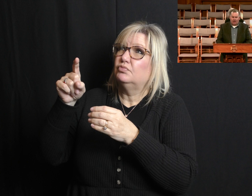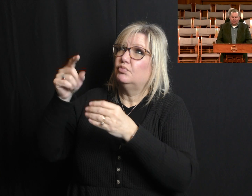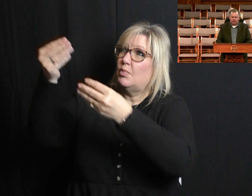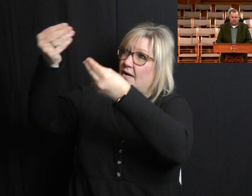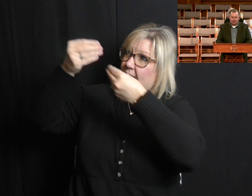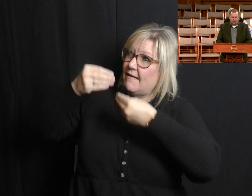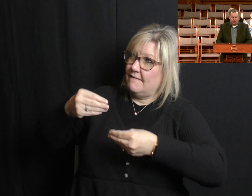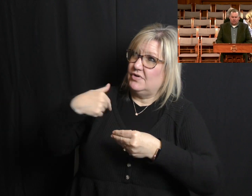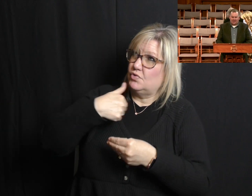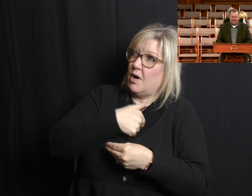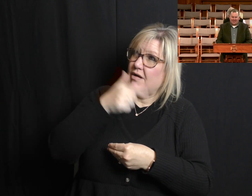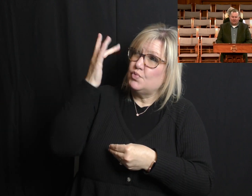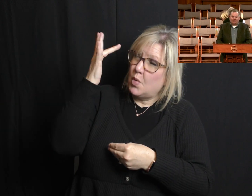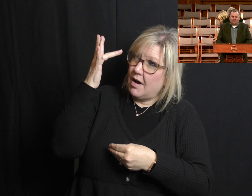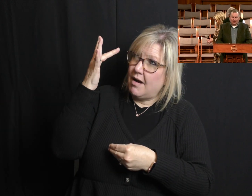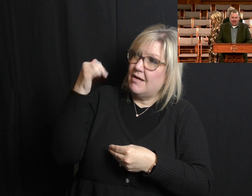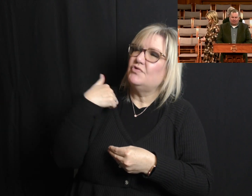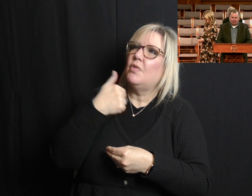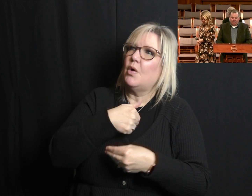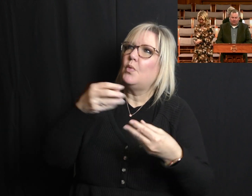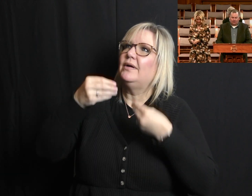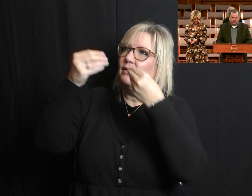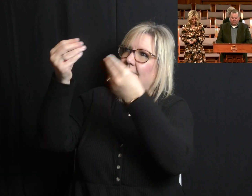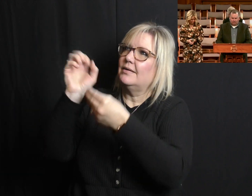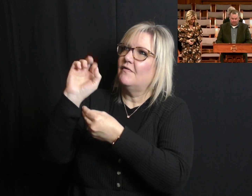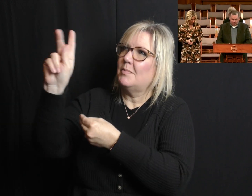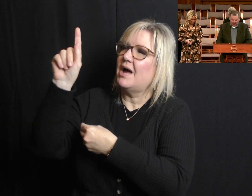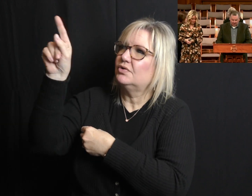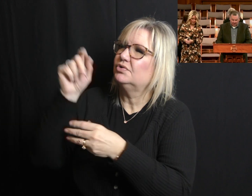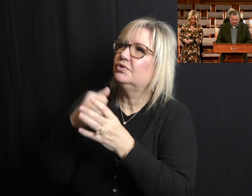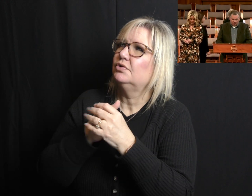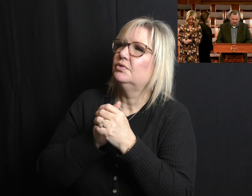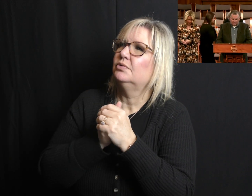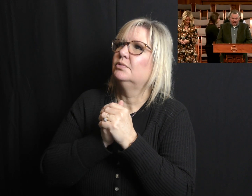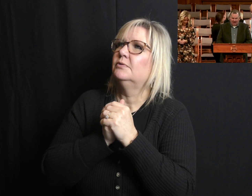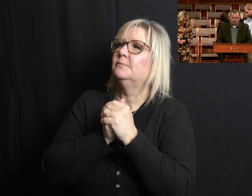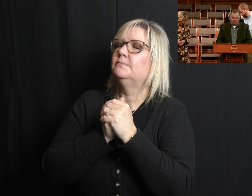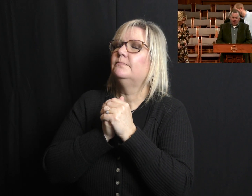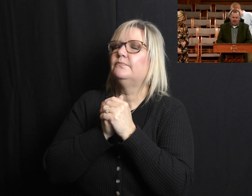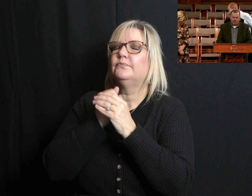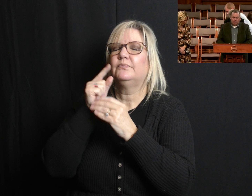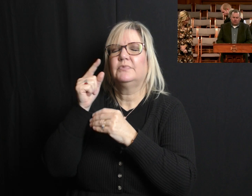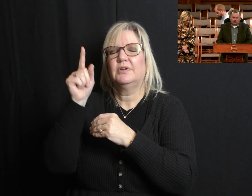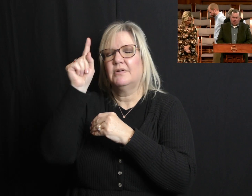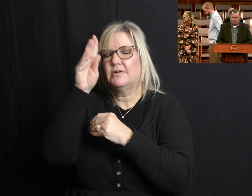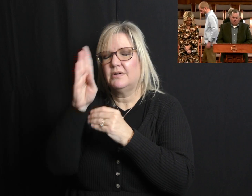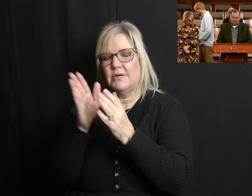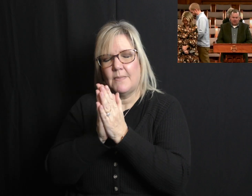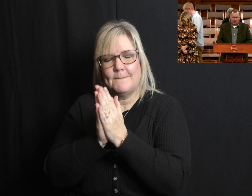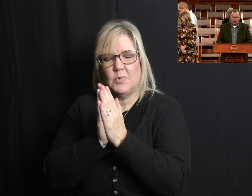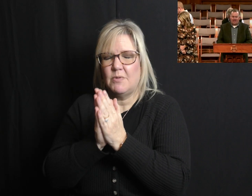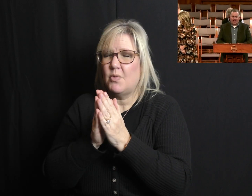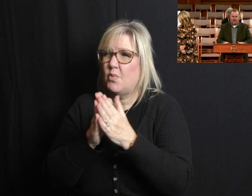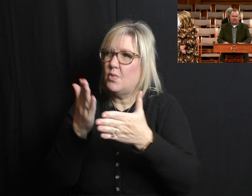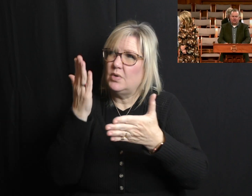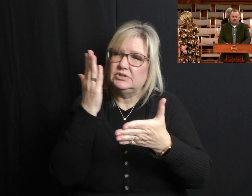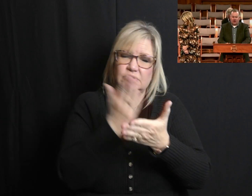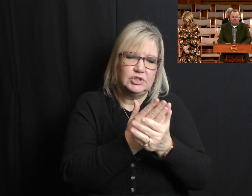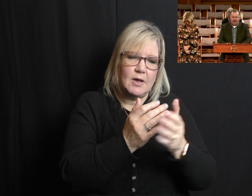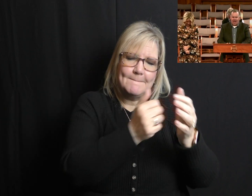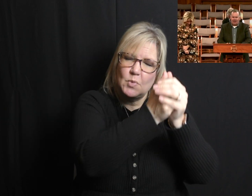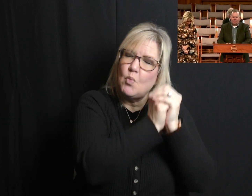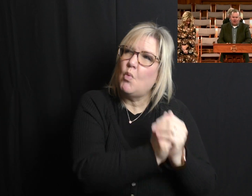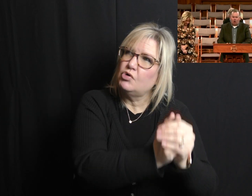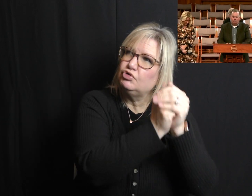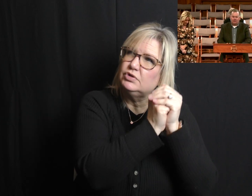given to us to make a difference in the lives of others. God, I pray that we would stop worshiping the white elephants of